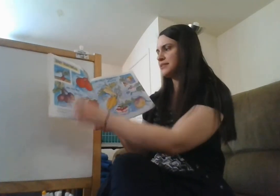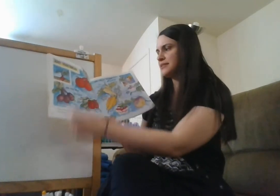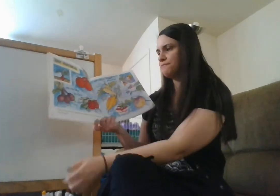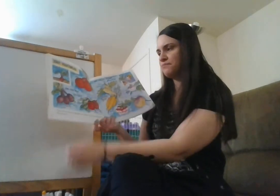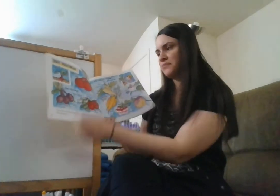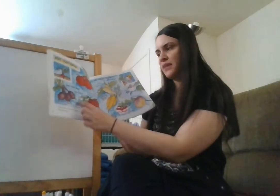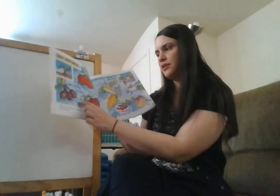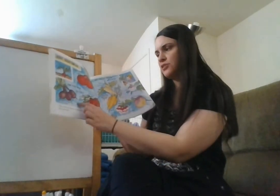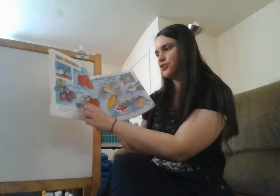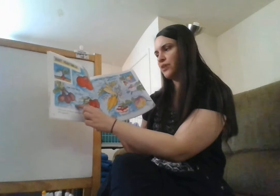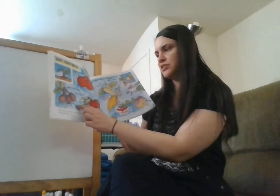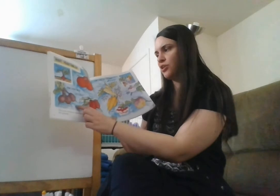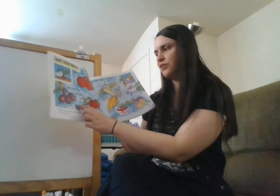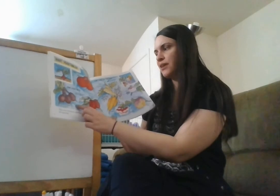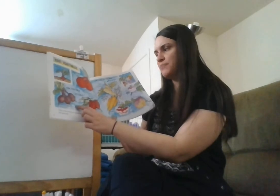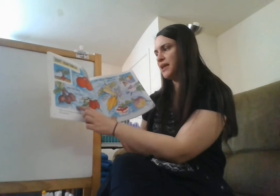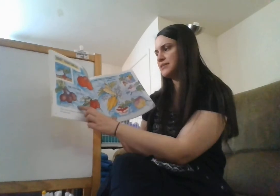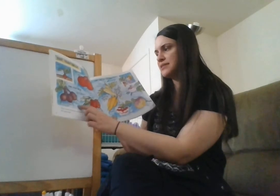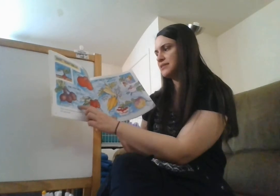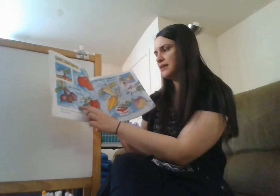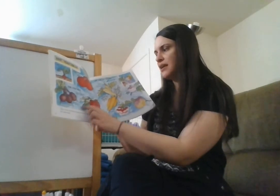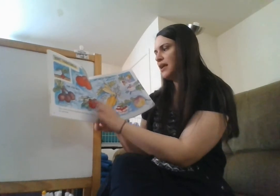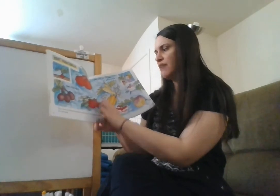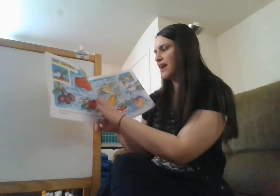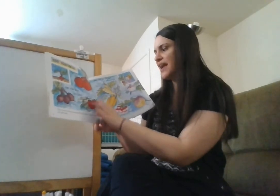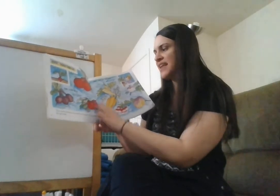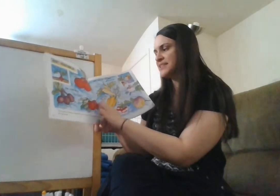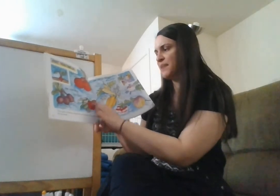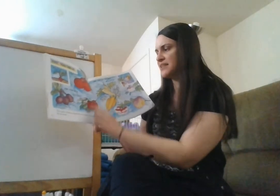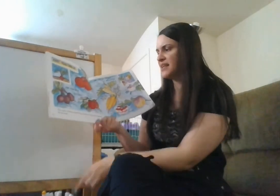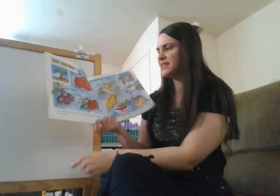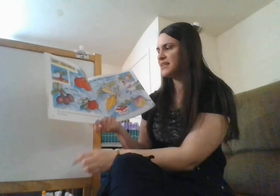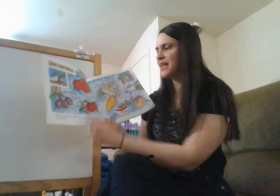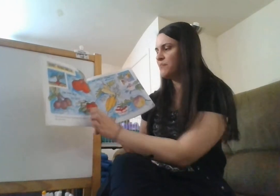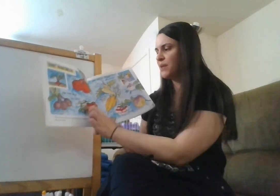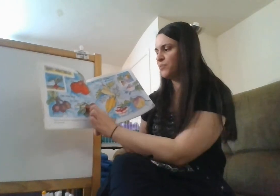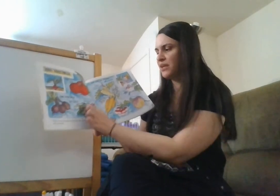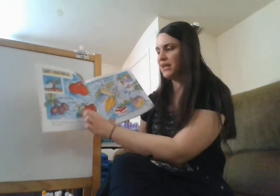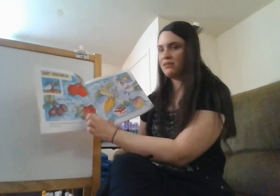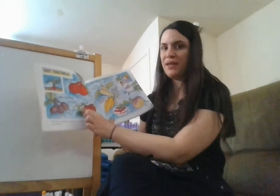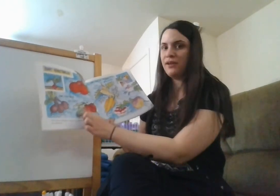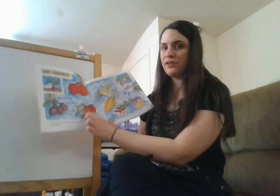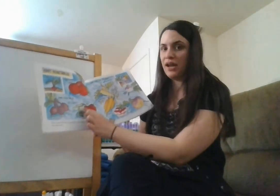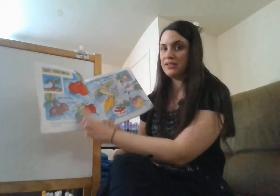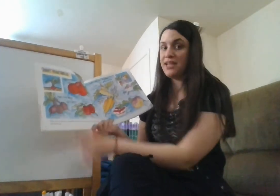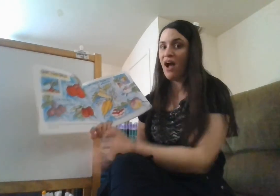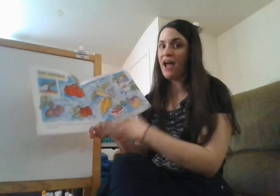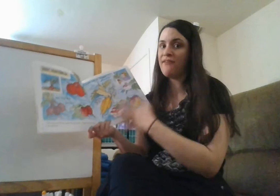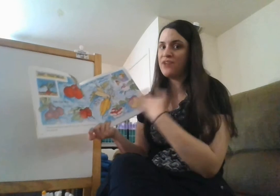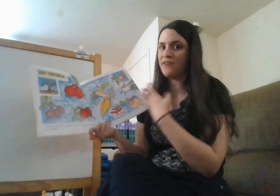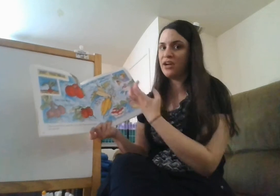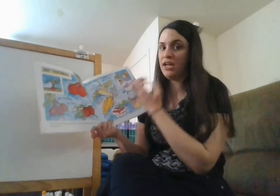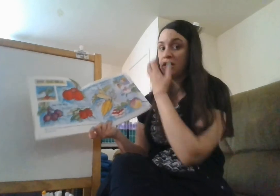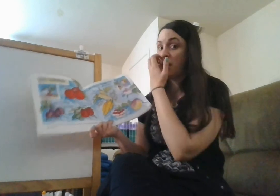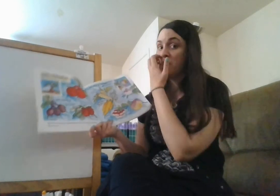beets, Detroit dark red beets, red ace beets. And it says some people eat the beet greens. Now, I've never eaten them, but you